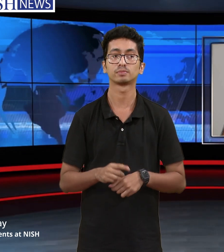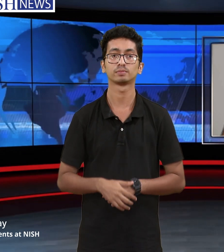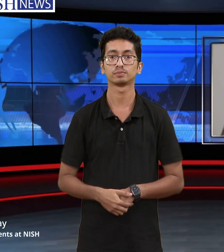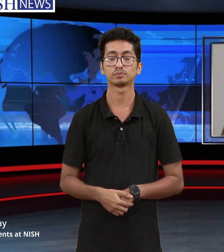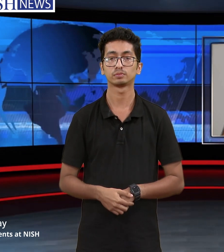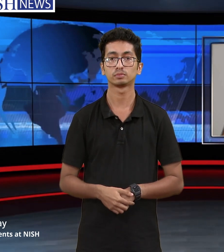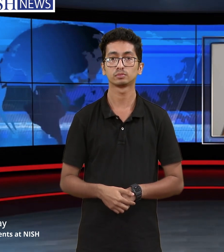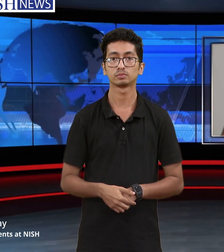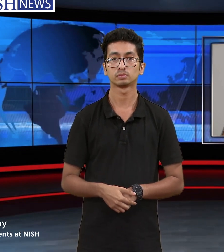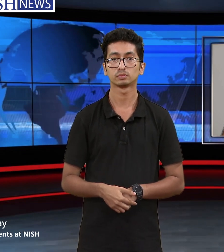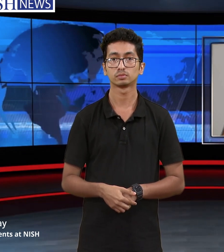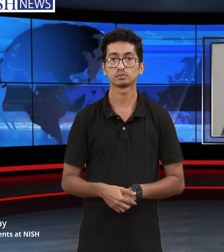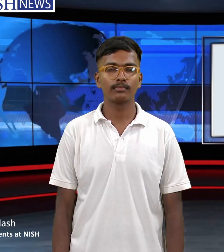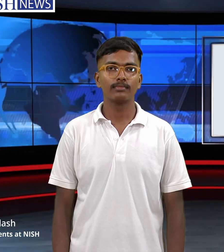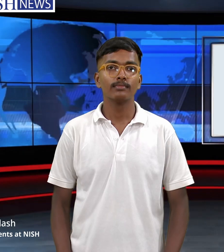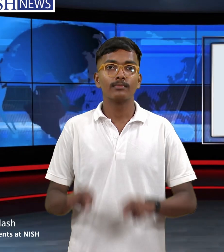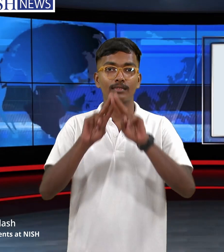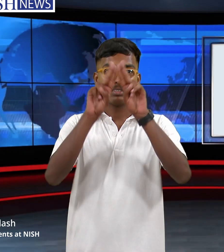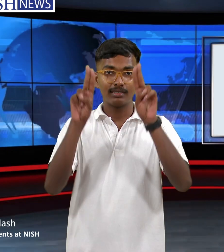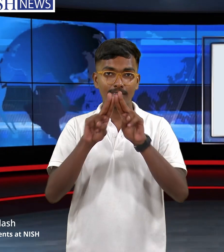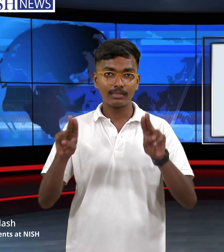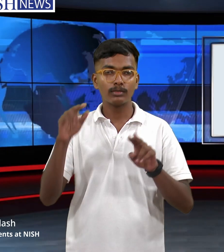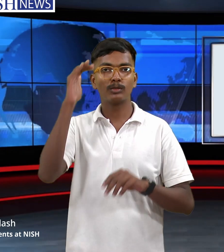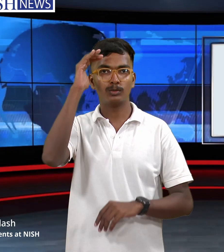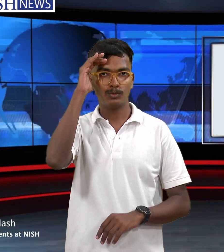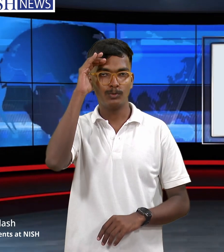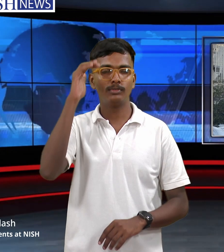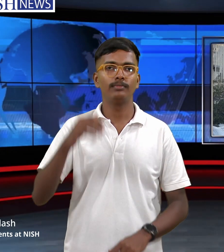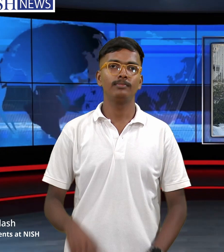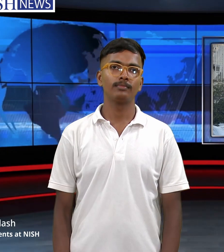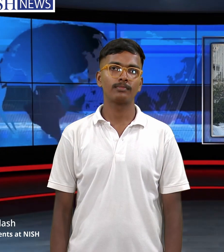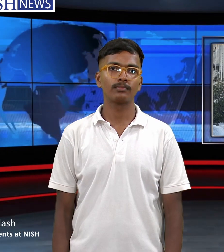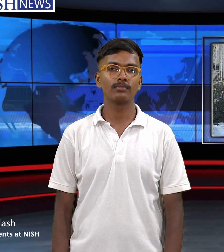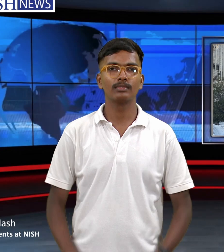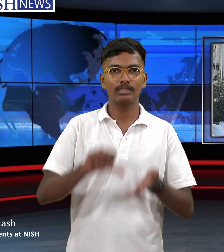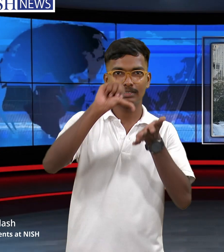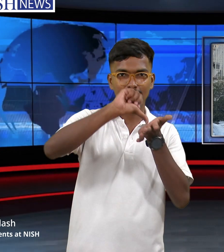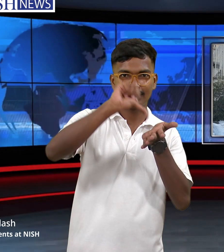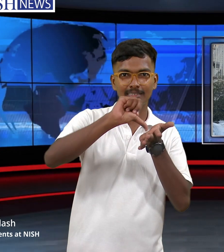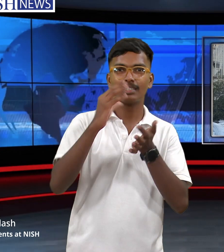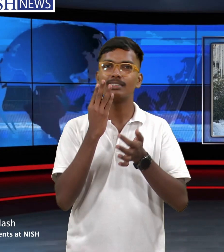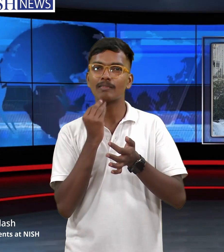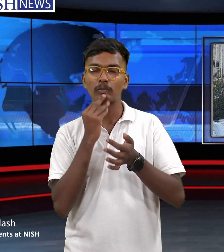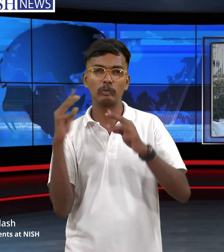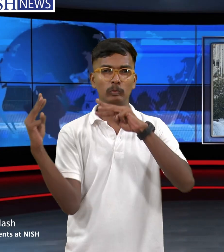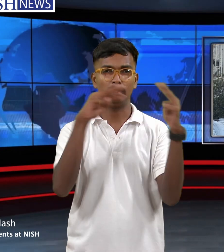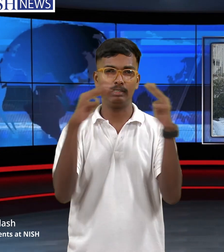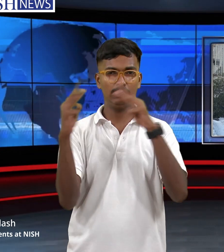publicly apologize. Over to international news. Israel's European allies urged the administration on